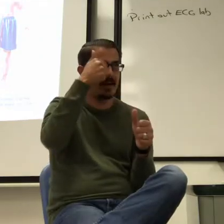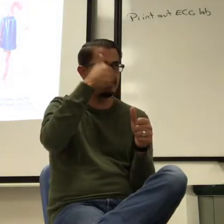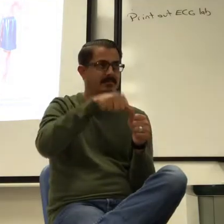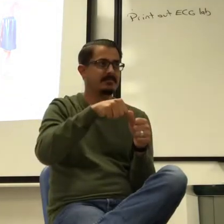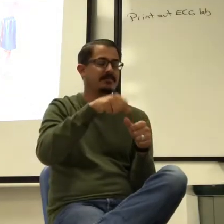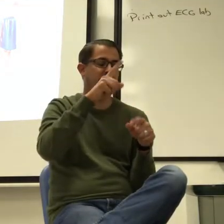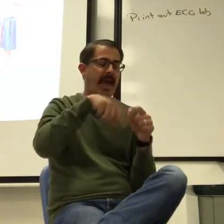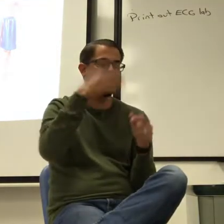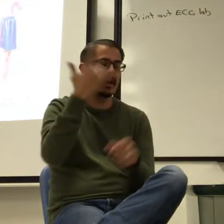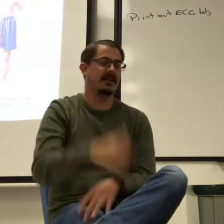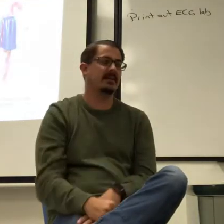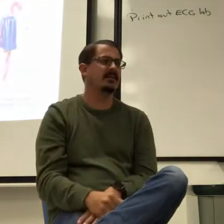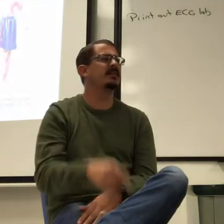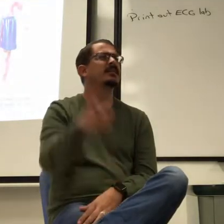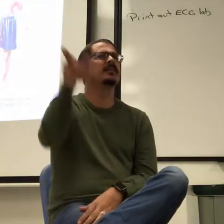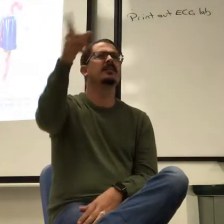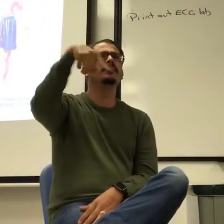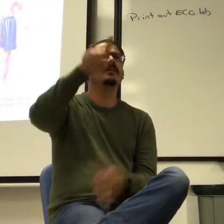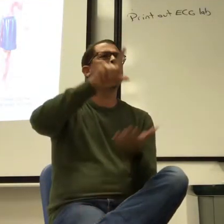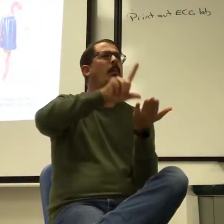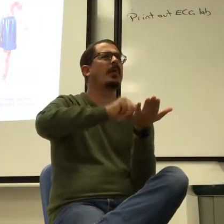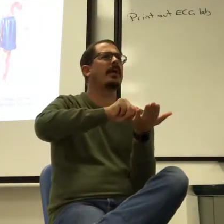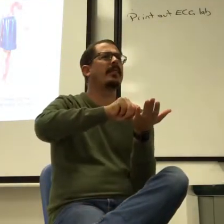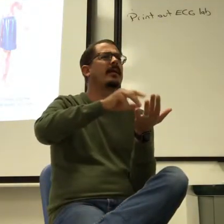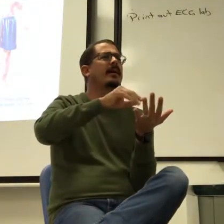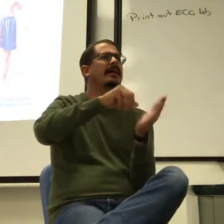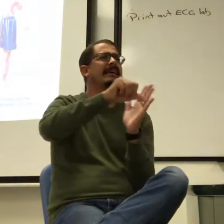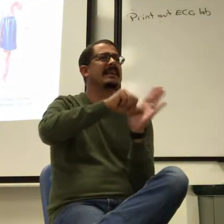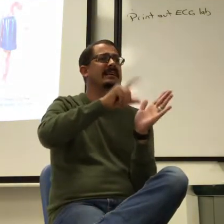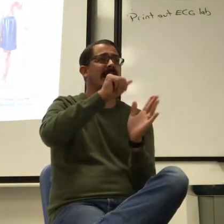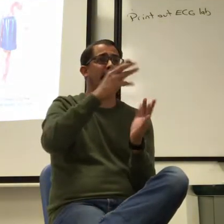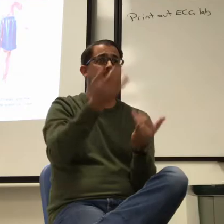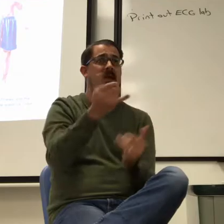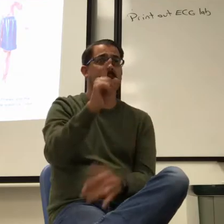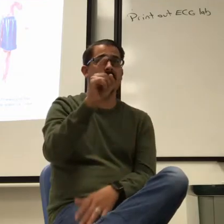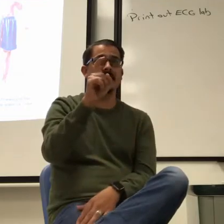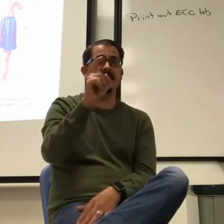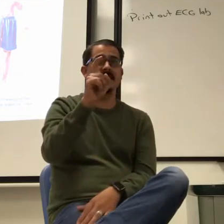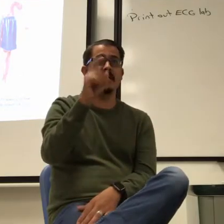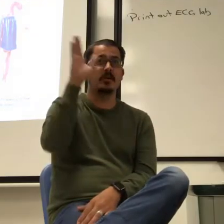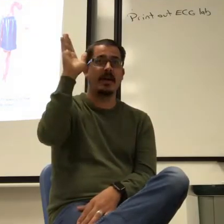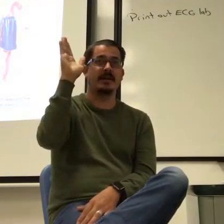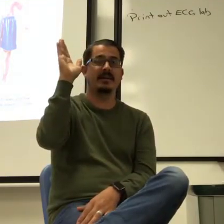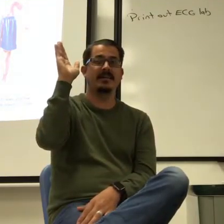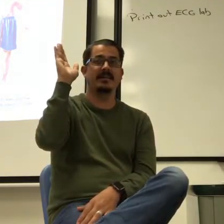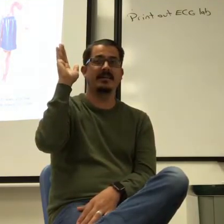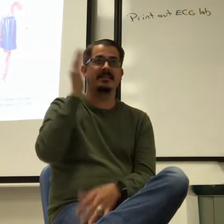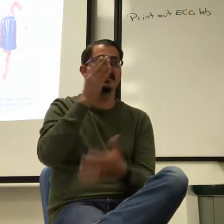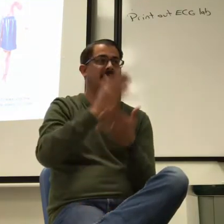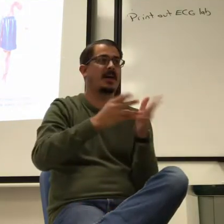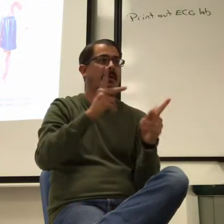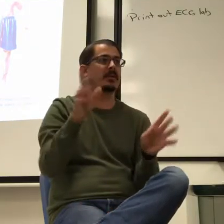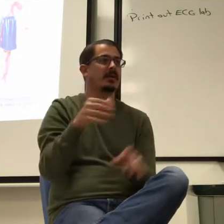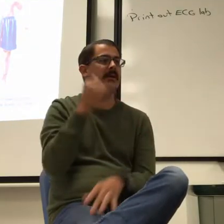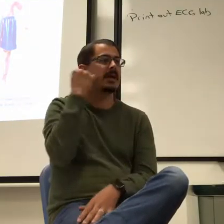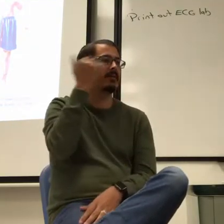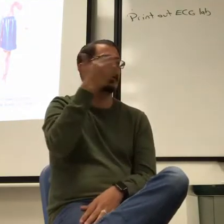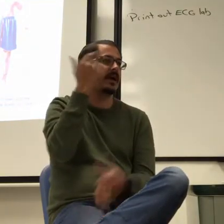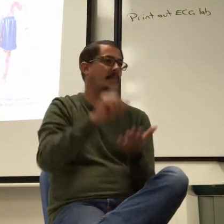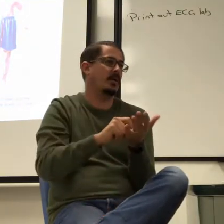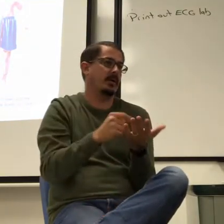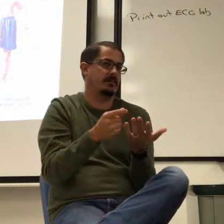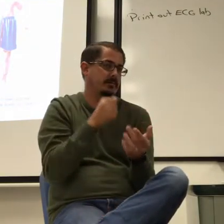know. Did anyone print out the dissection lab today? Raise your hand. Some people did. If you forgot to print it out, don't worry,